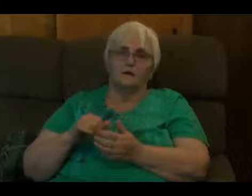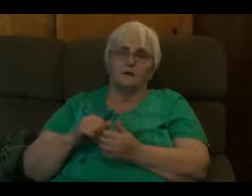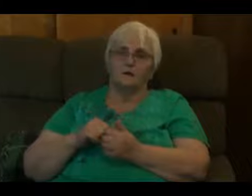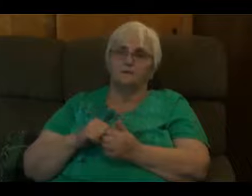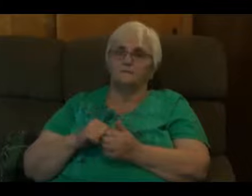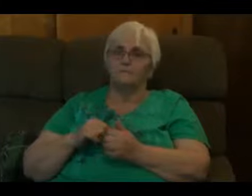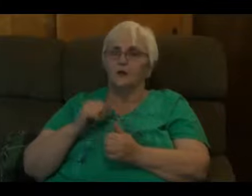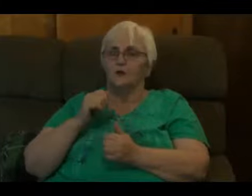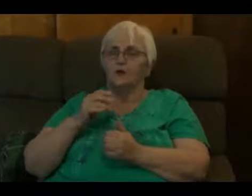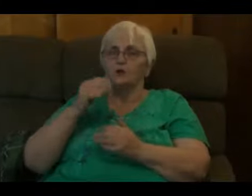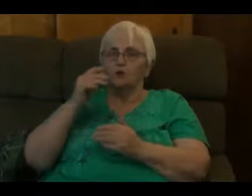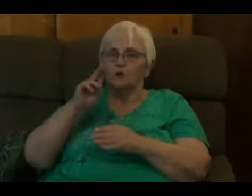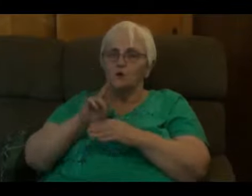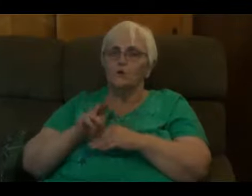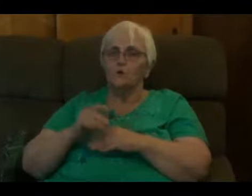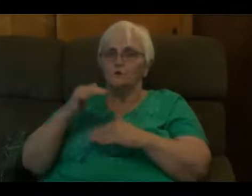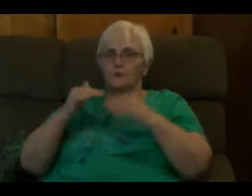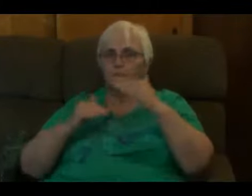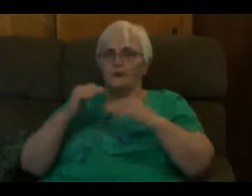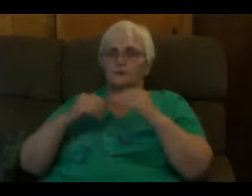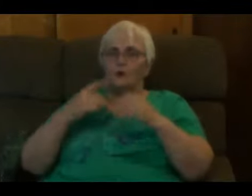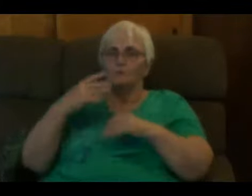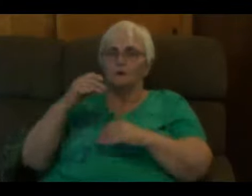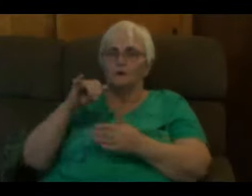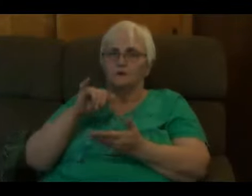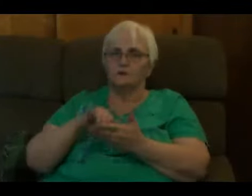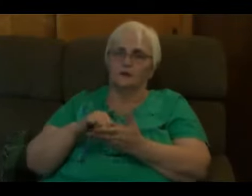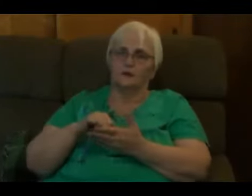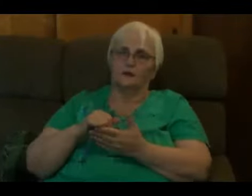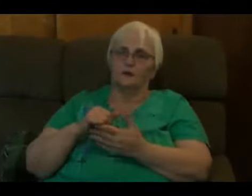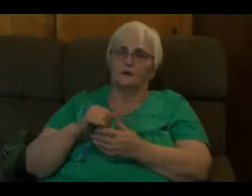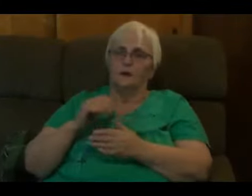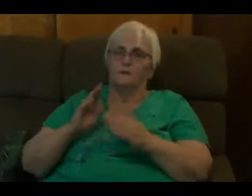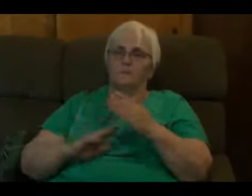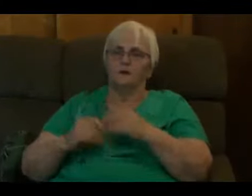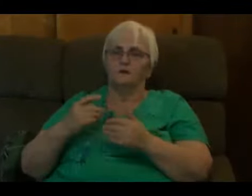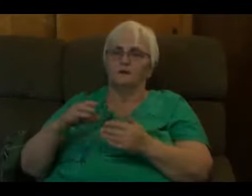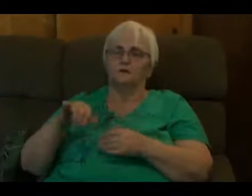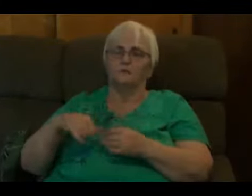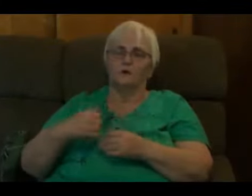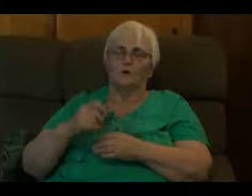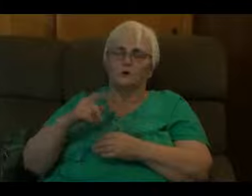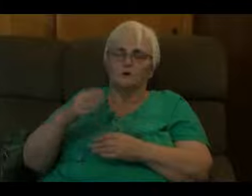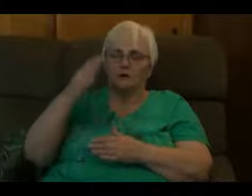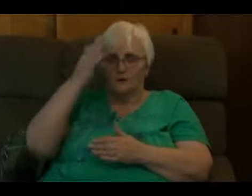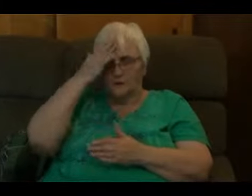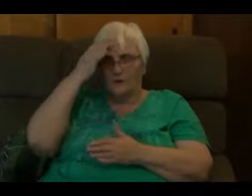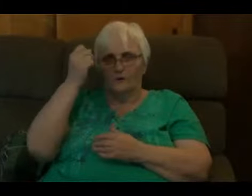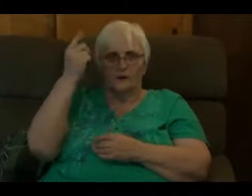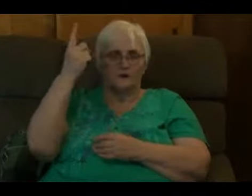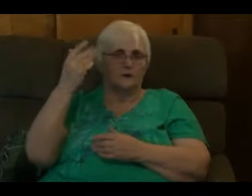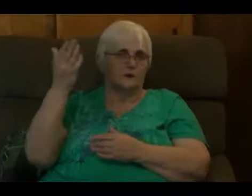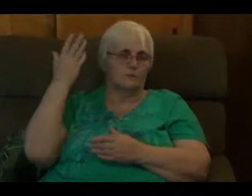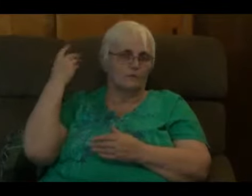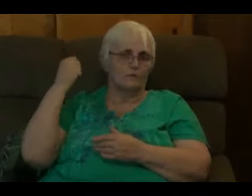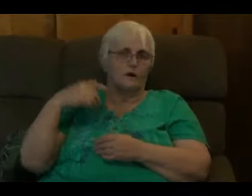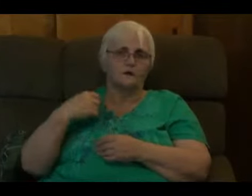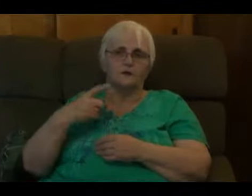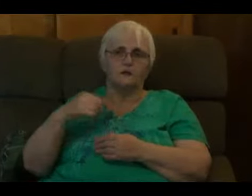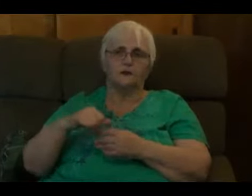use the balance. God will give you the balance. I'm not going to preach such, you know, basic stuff that we all ought to know. But you know what? I can say that amongst you,